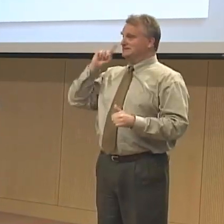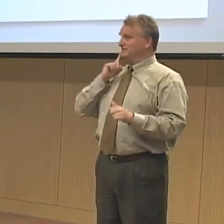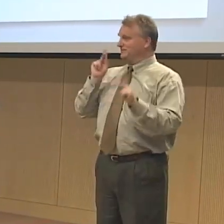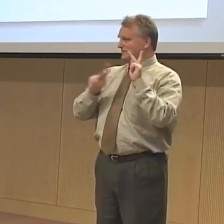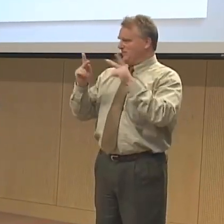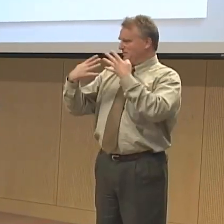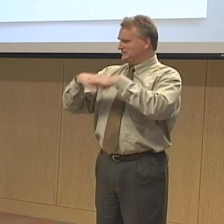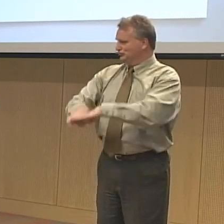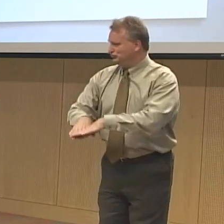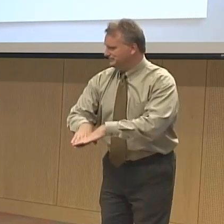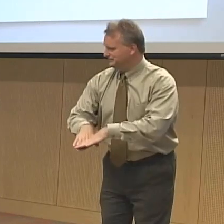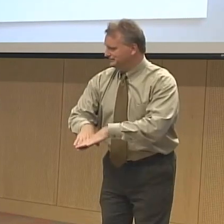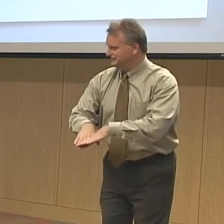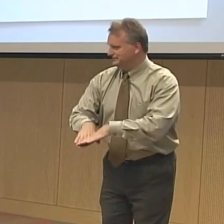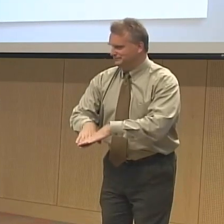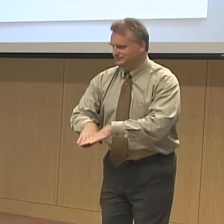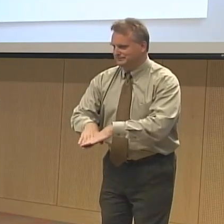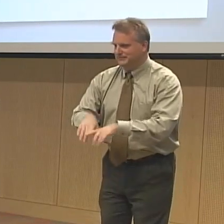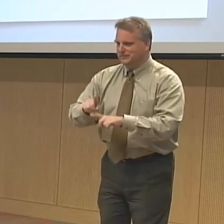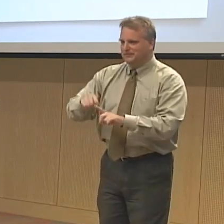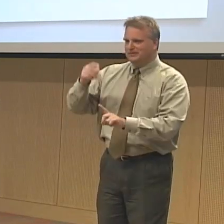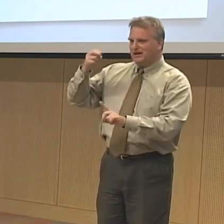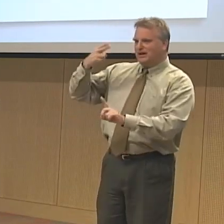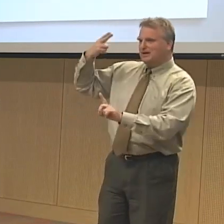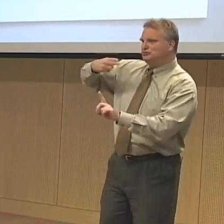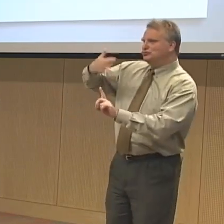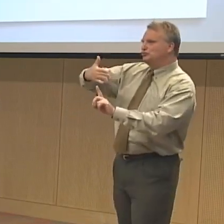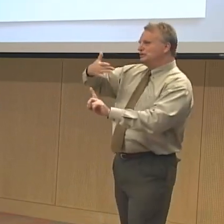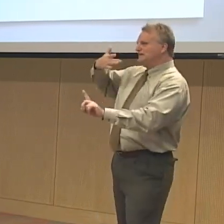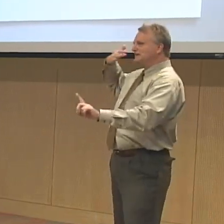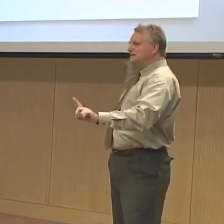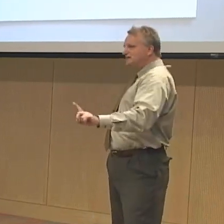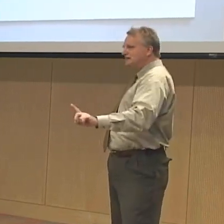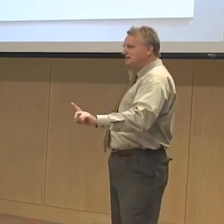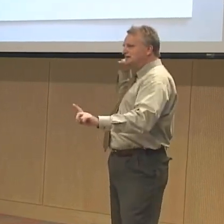Today, most of the leaders came from mainstream programs, which is not true historically.